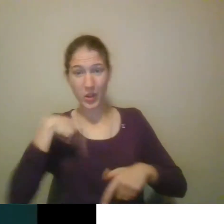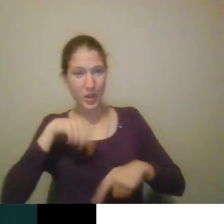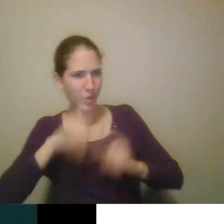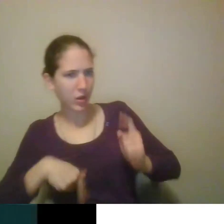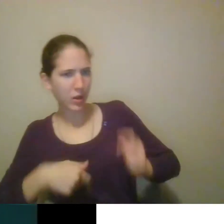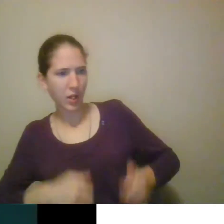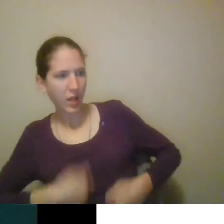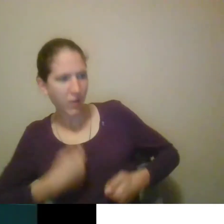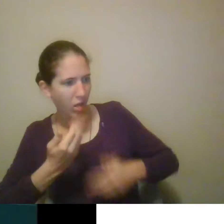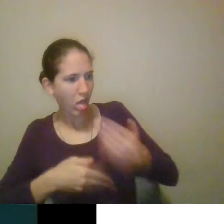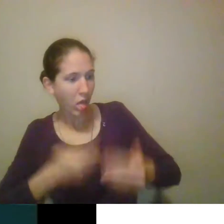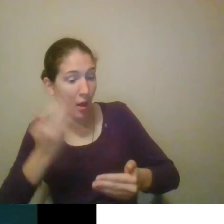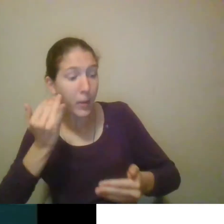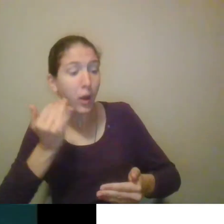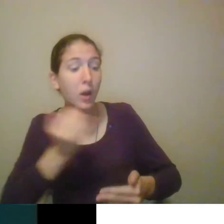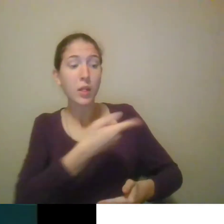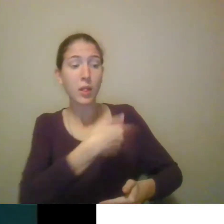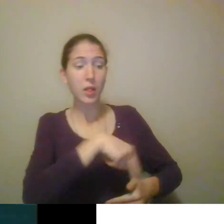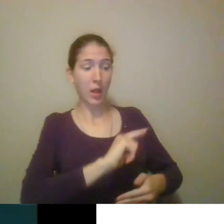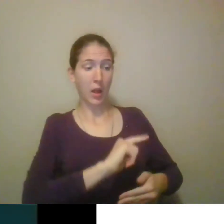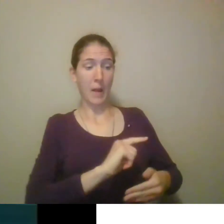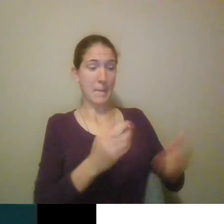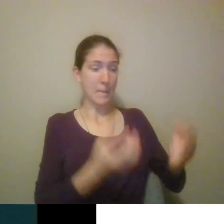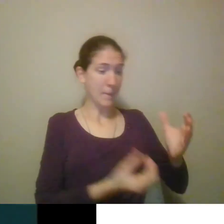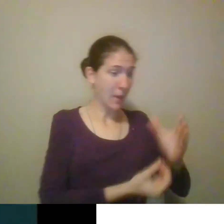create our food for us.